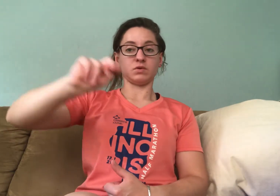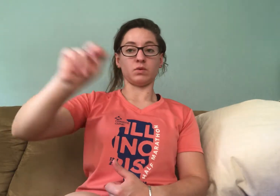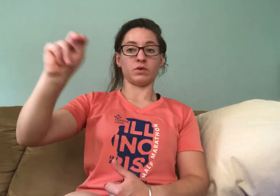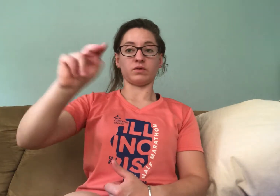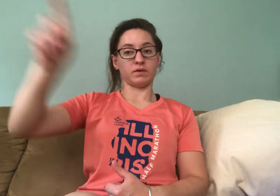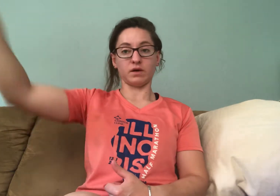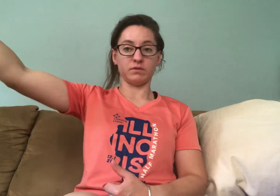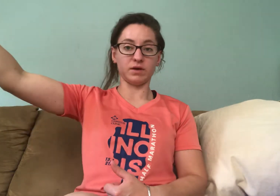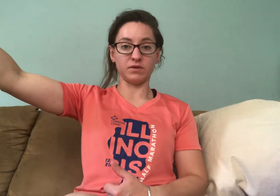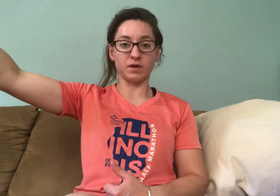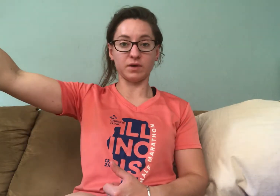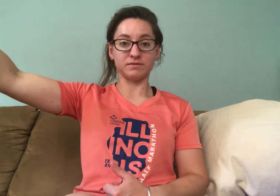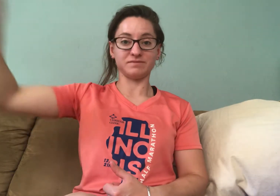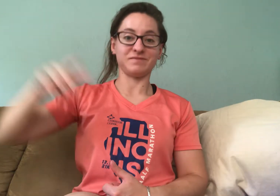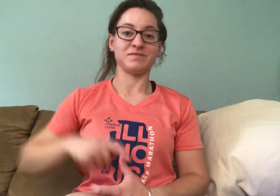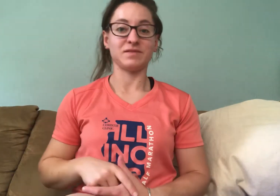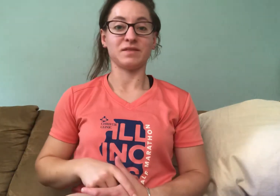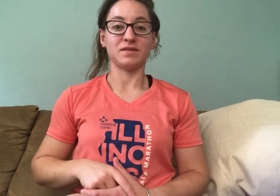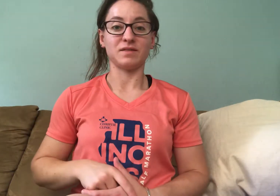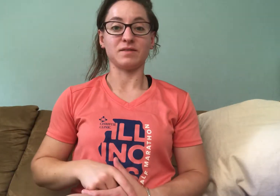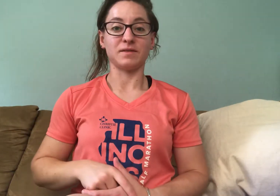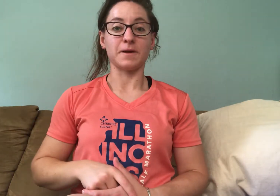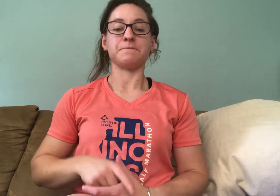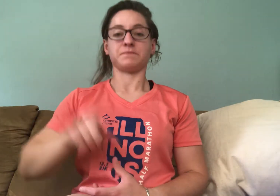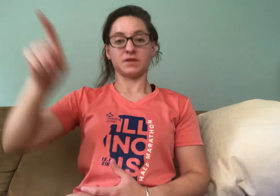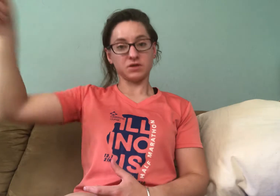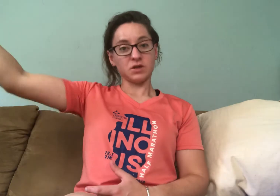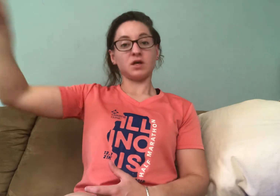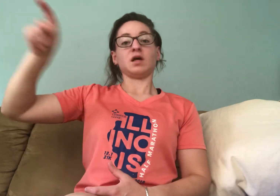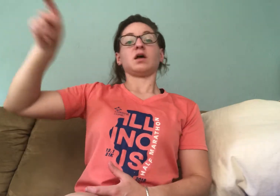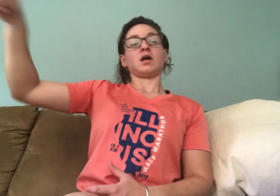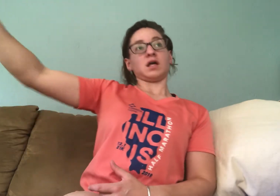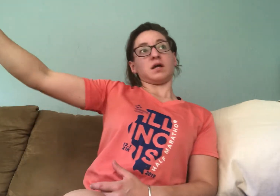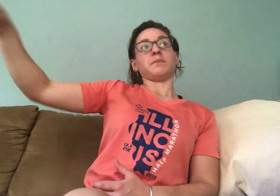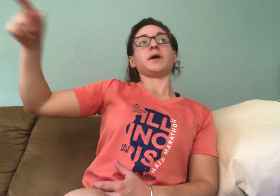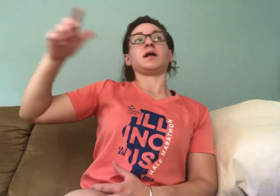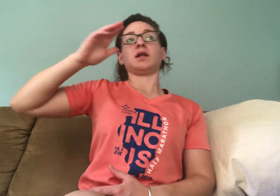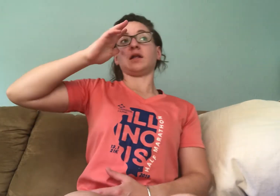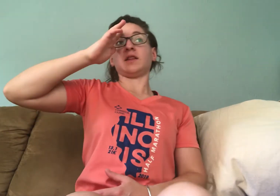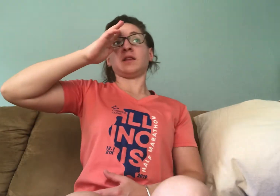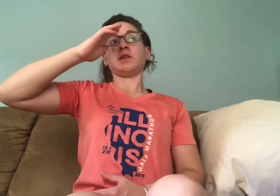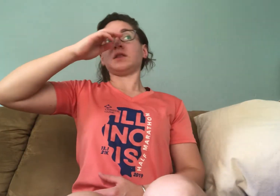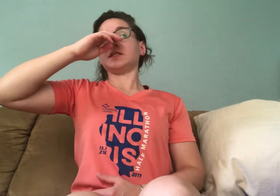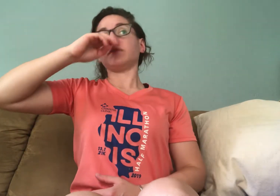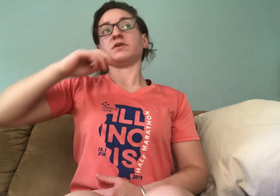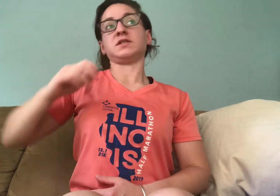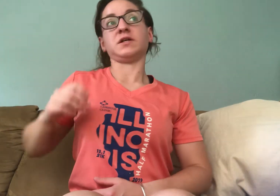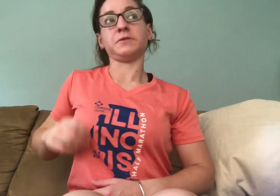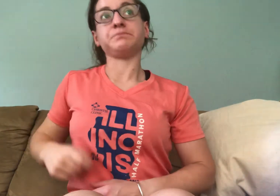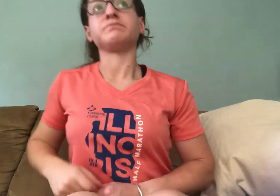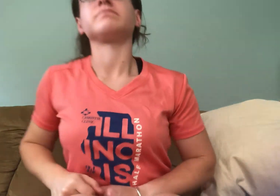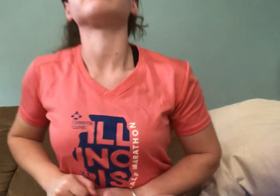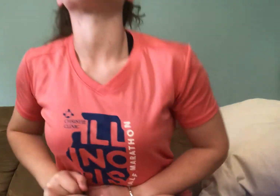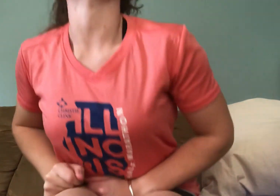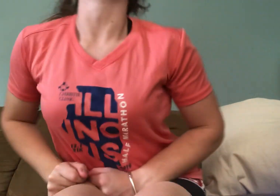or there, whatever that way. Okay? But the difference here,